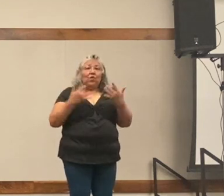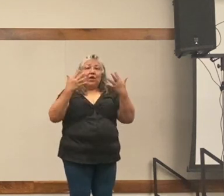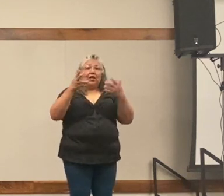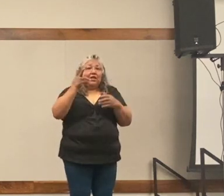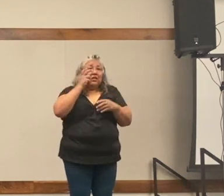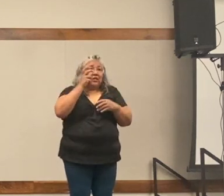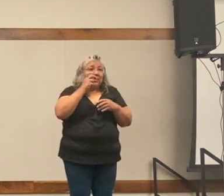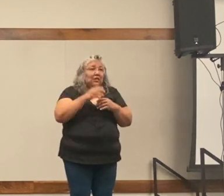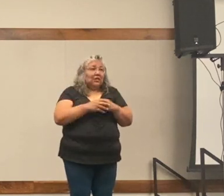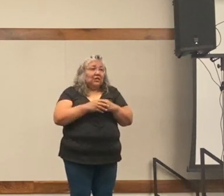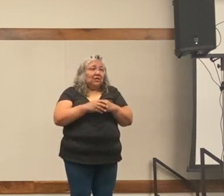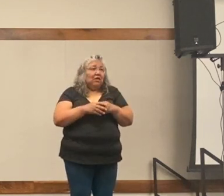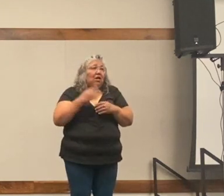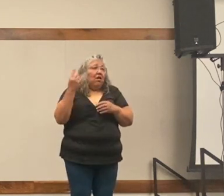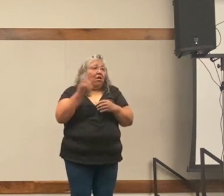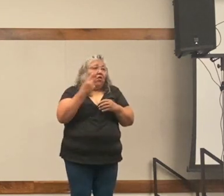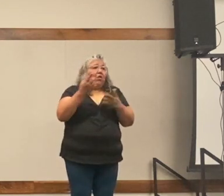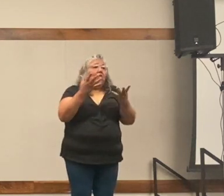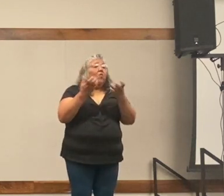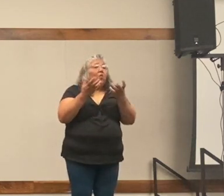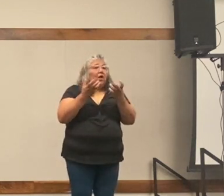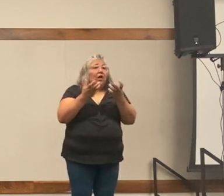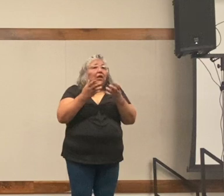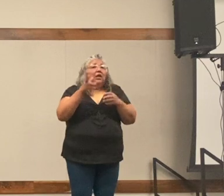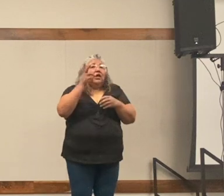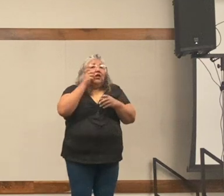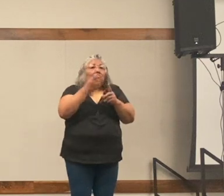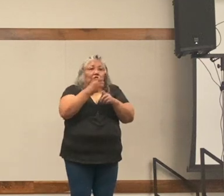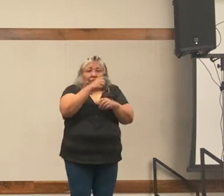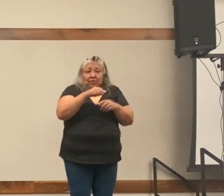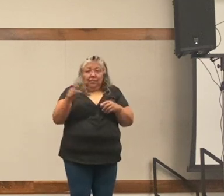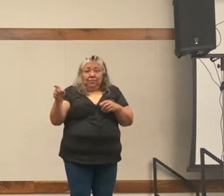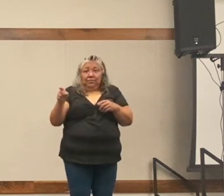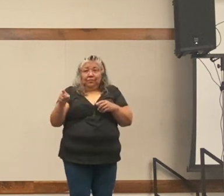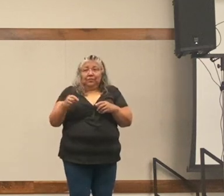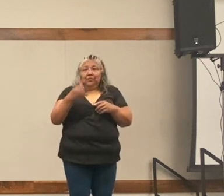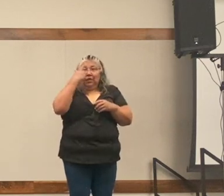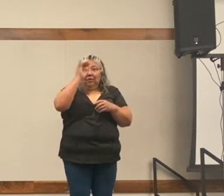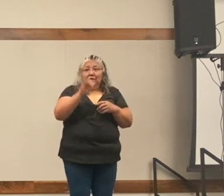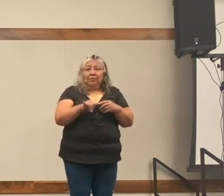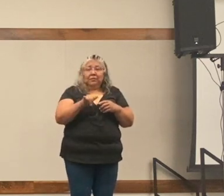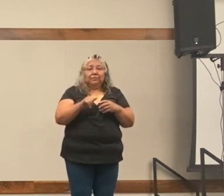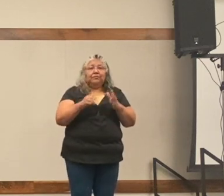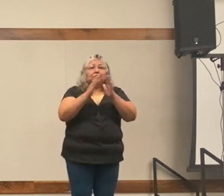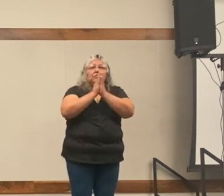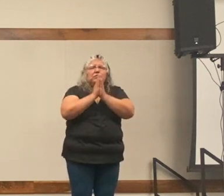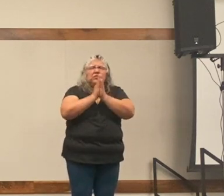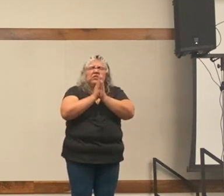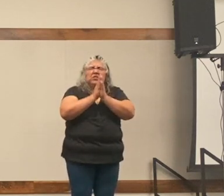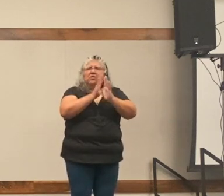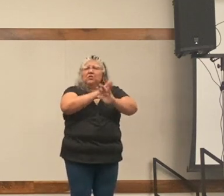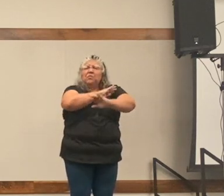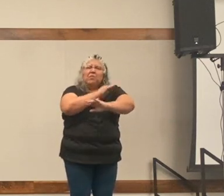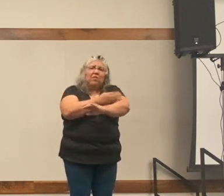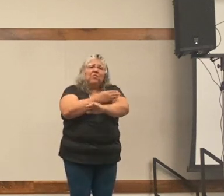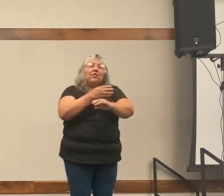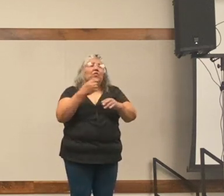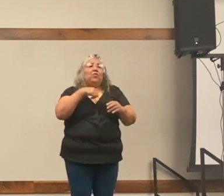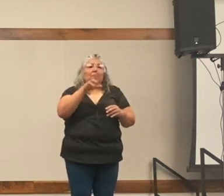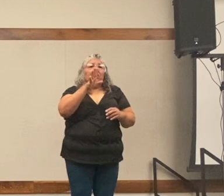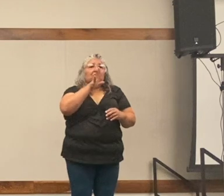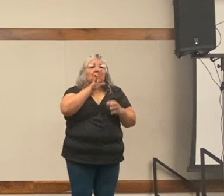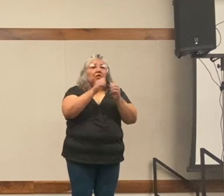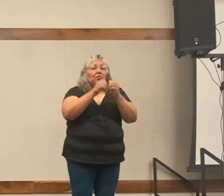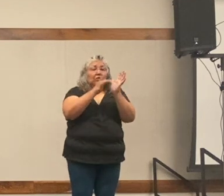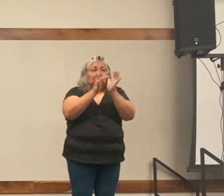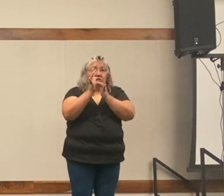listen. He's always wanting to hear from you. And because of that, prayer is super powerful. And when we're talking to